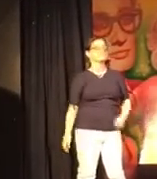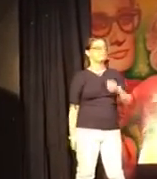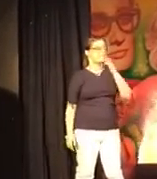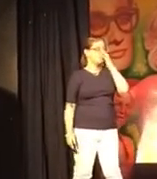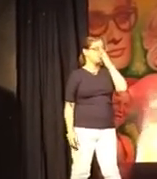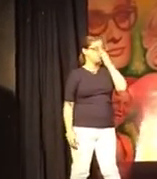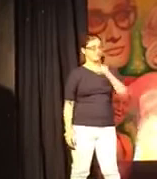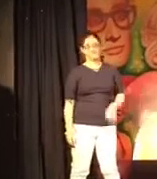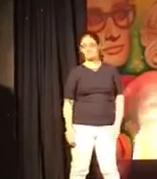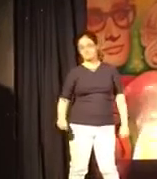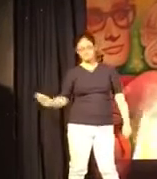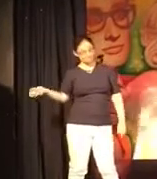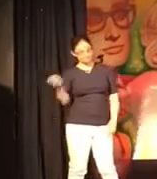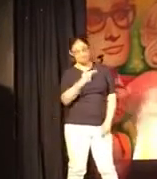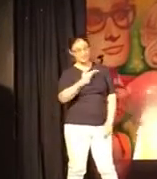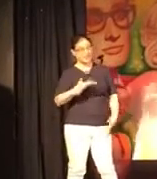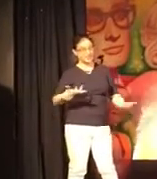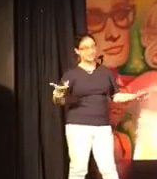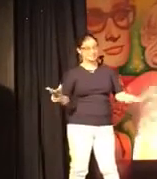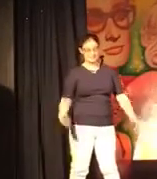Thank you.